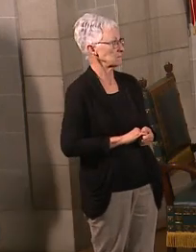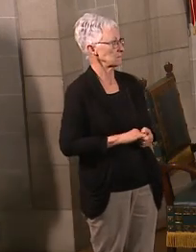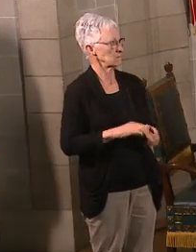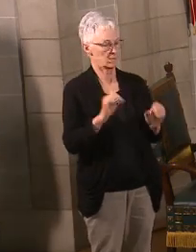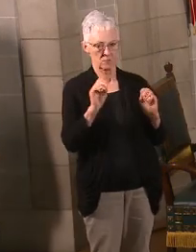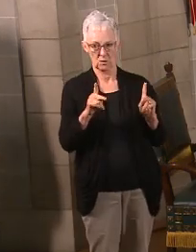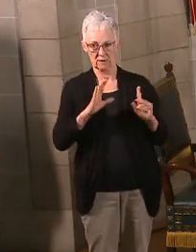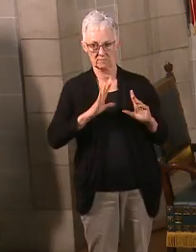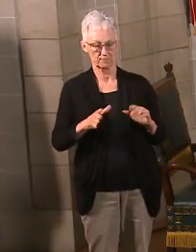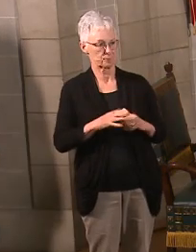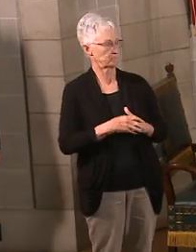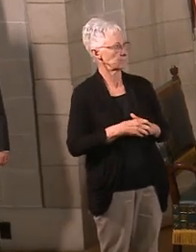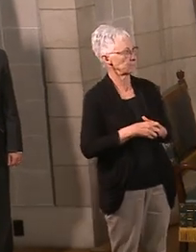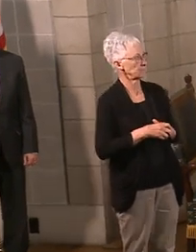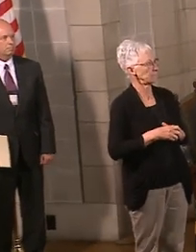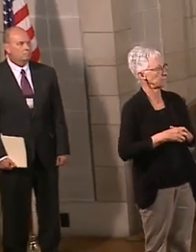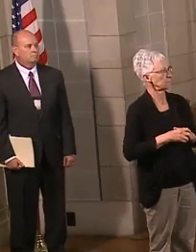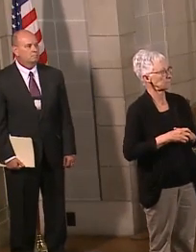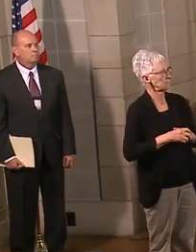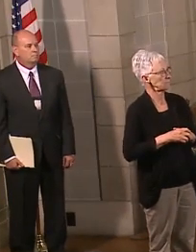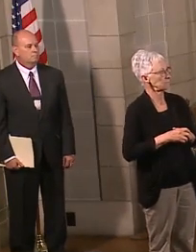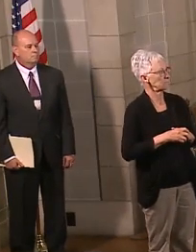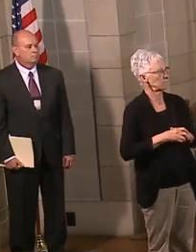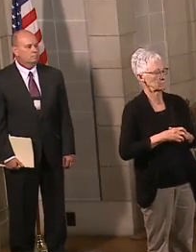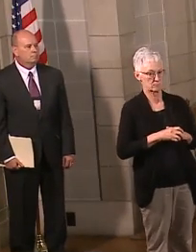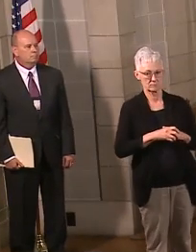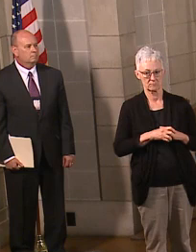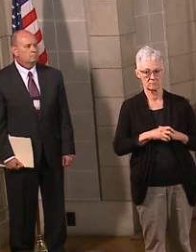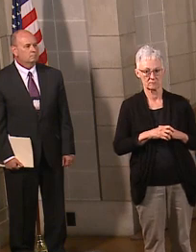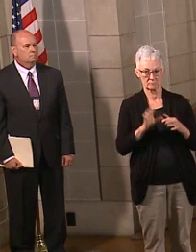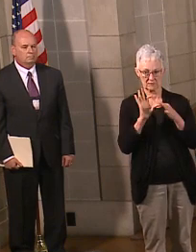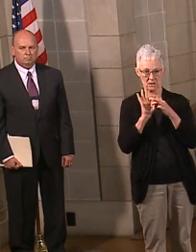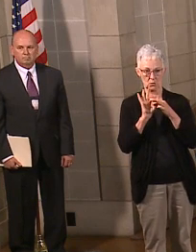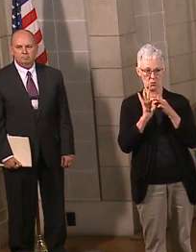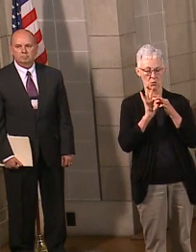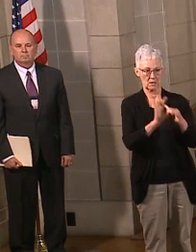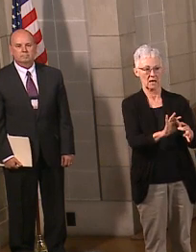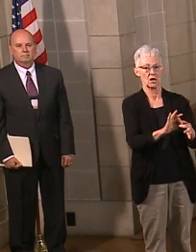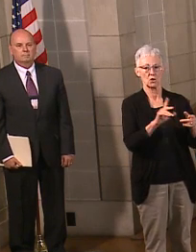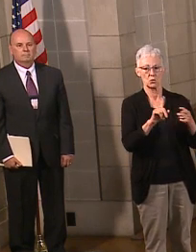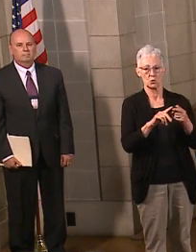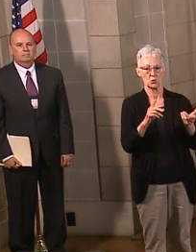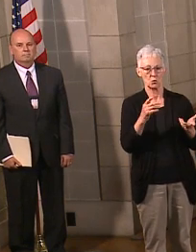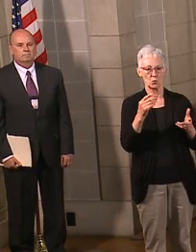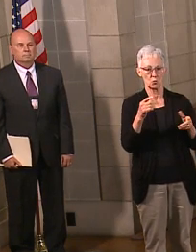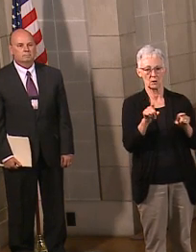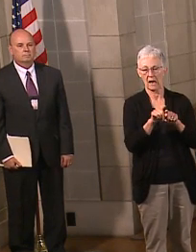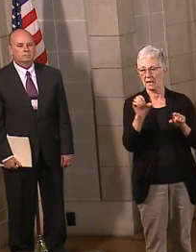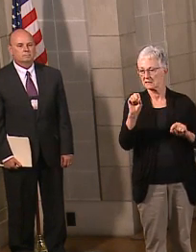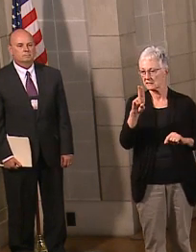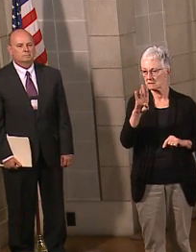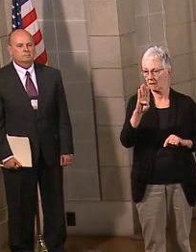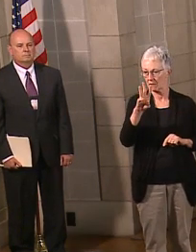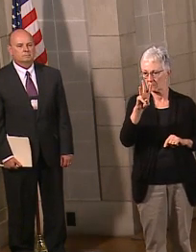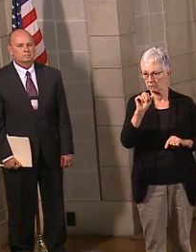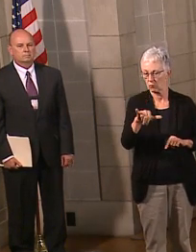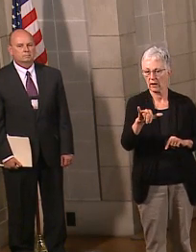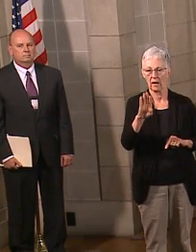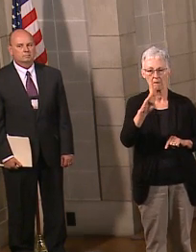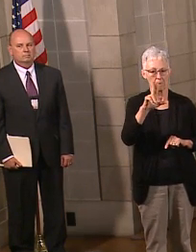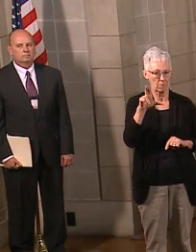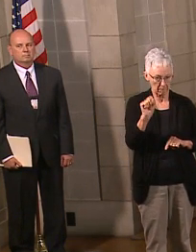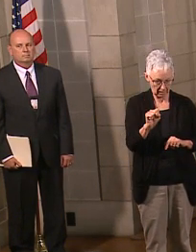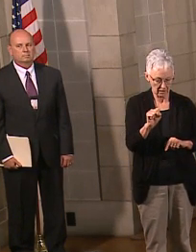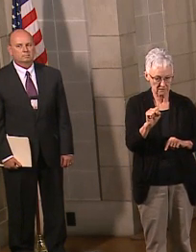Okay, that's better. So, and then with regard to transits, in transit stations, probably not